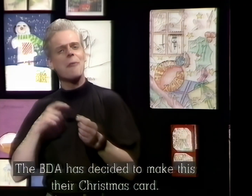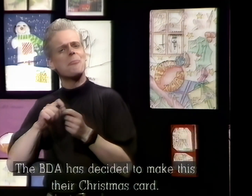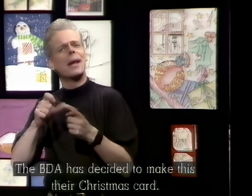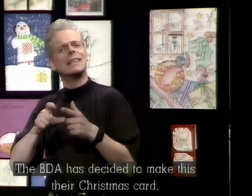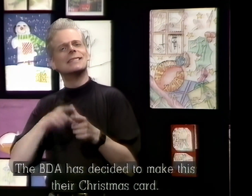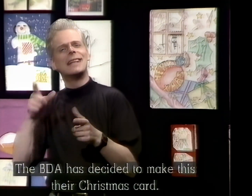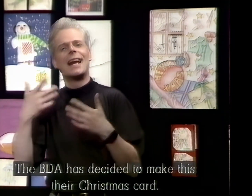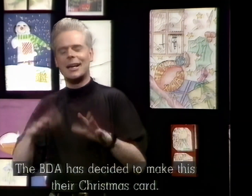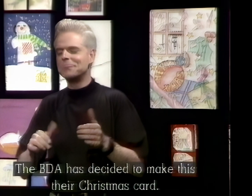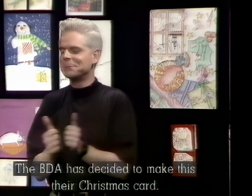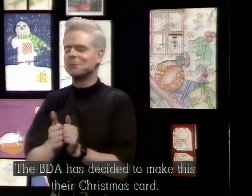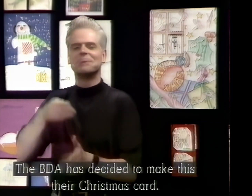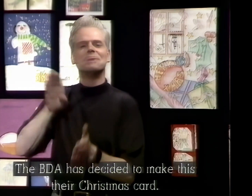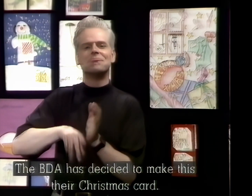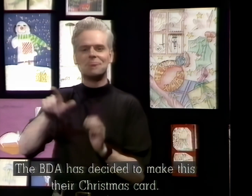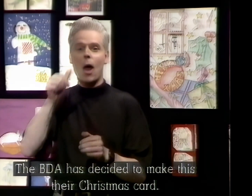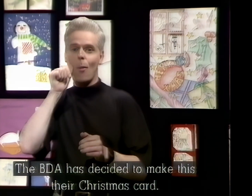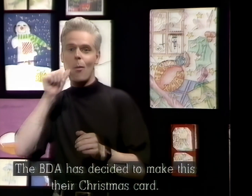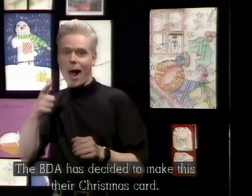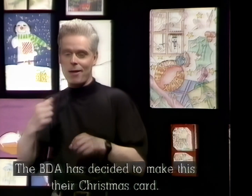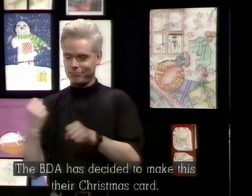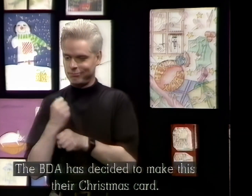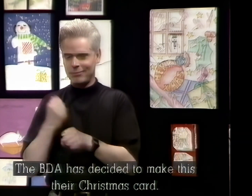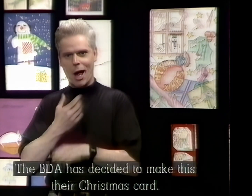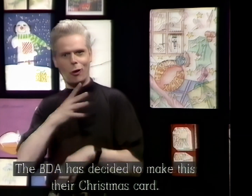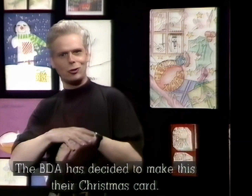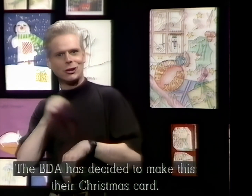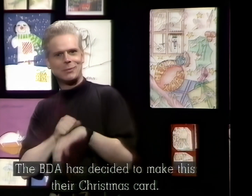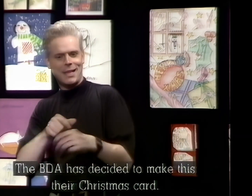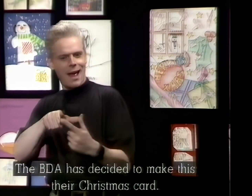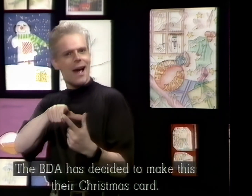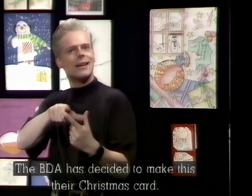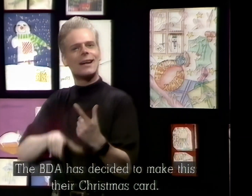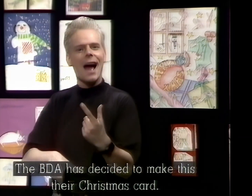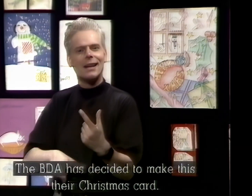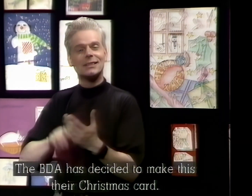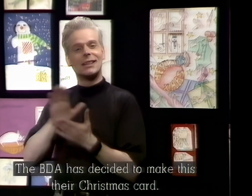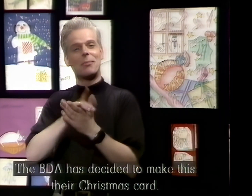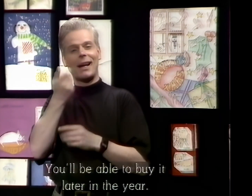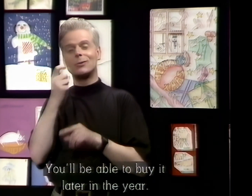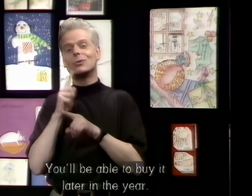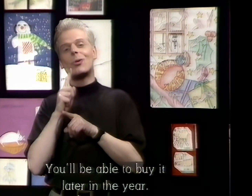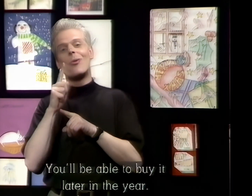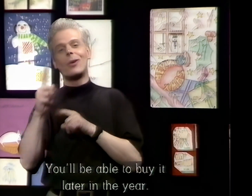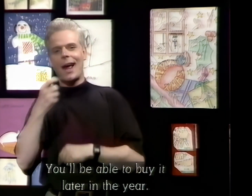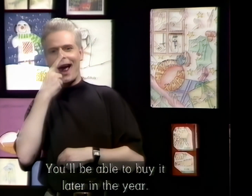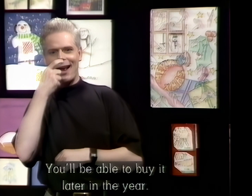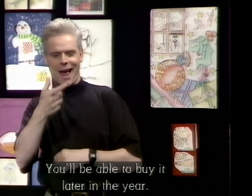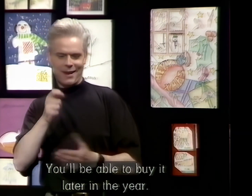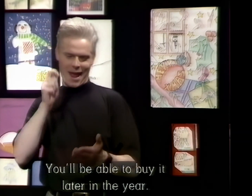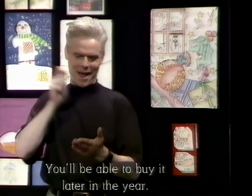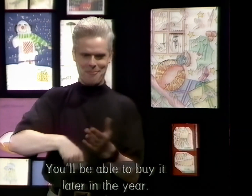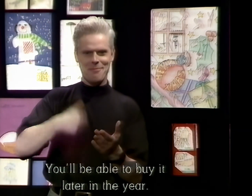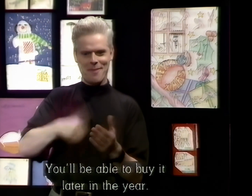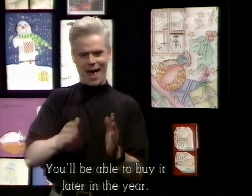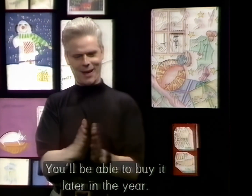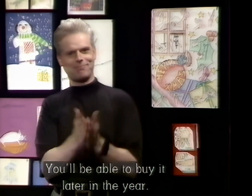And the BDA has decided to make this their Christmas card. So you'll be able to buy it later in the year.